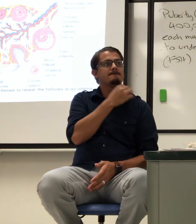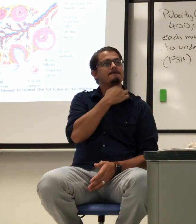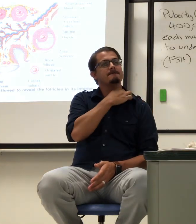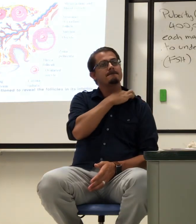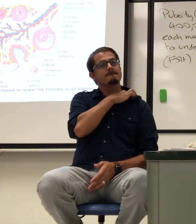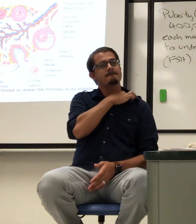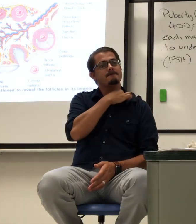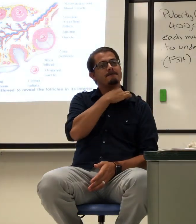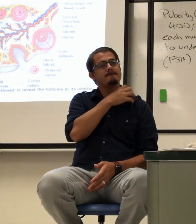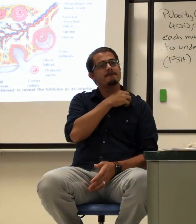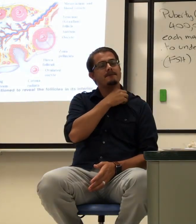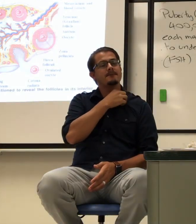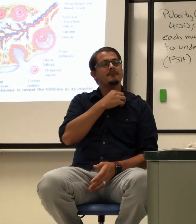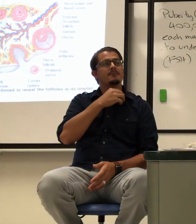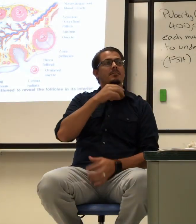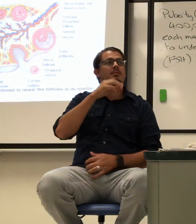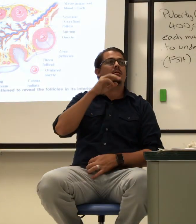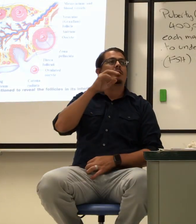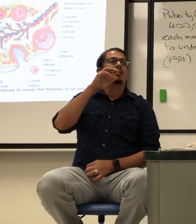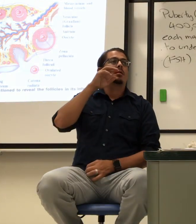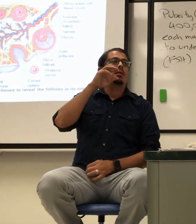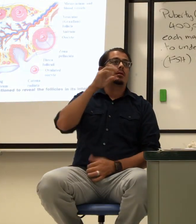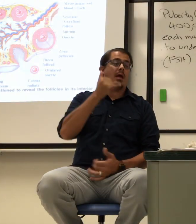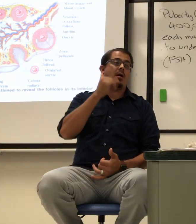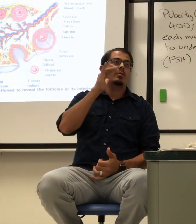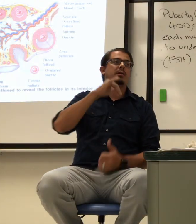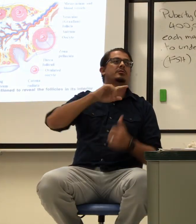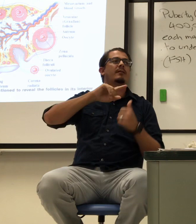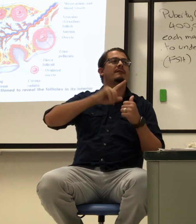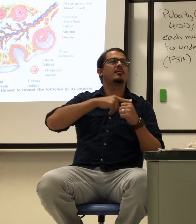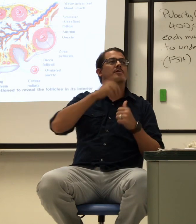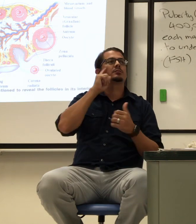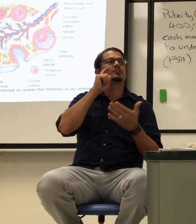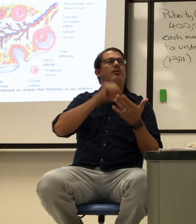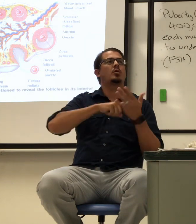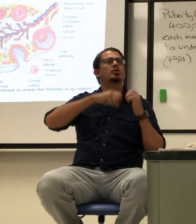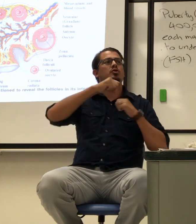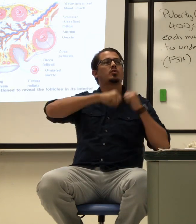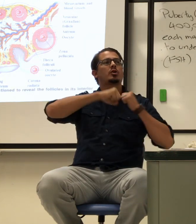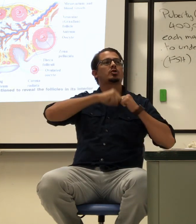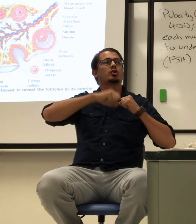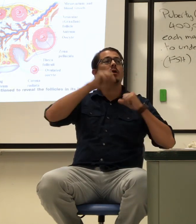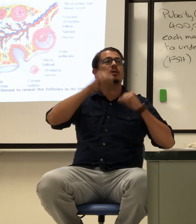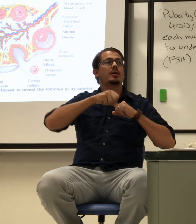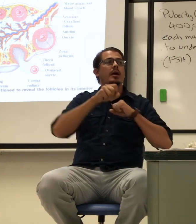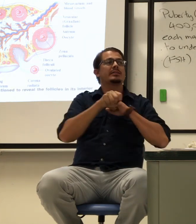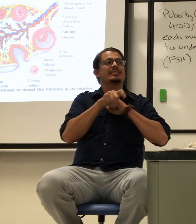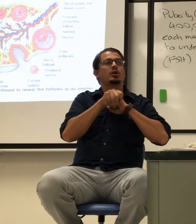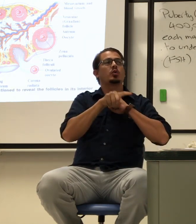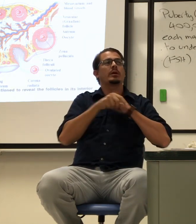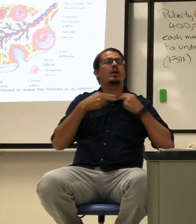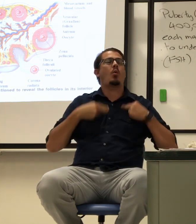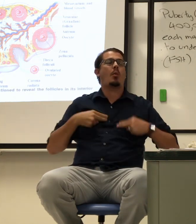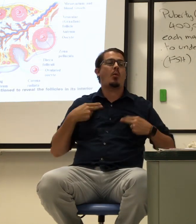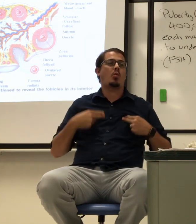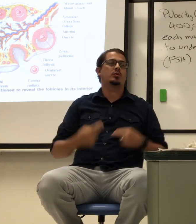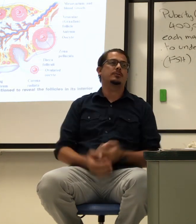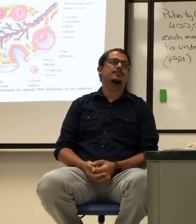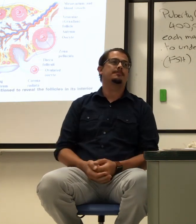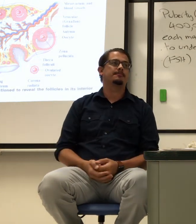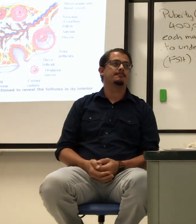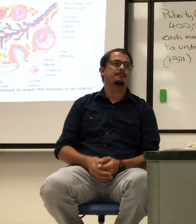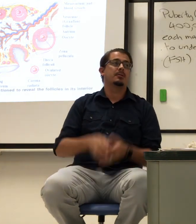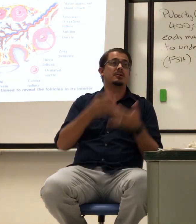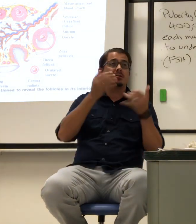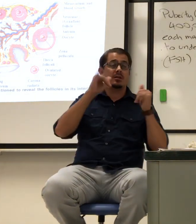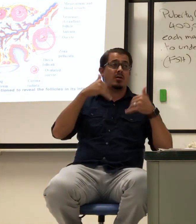this is when you first see the structures that can secrete the hormones. Okay, you still got the